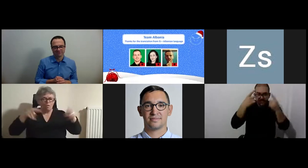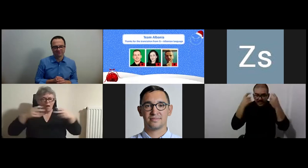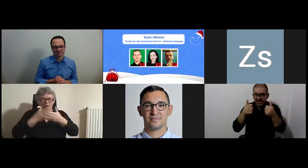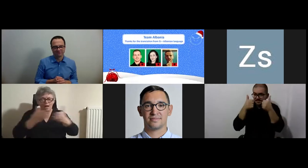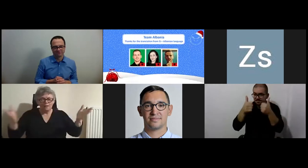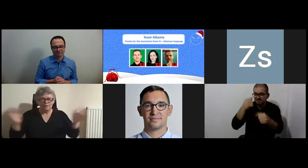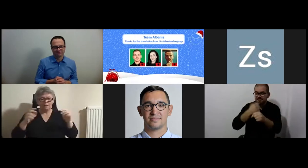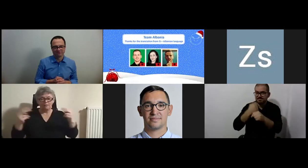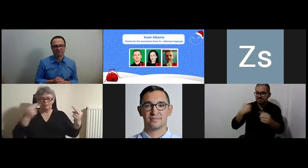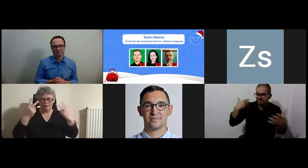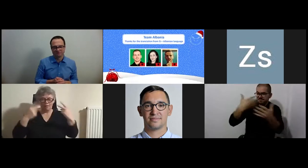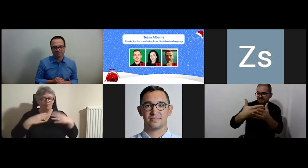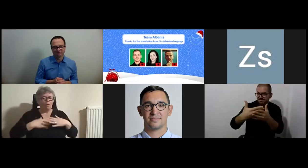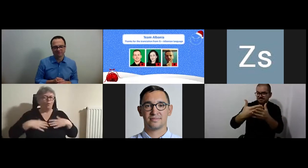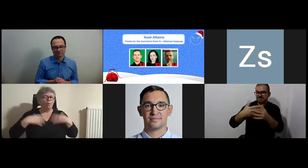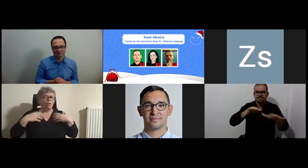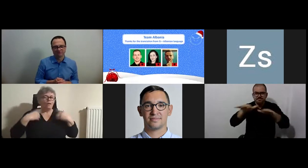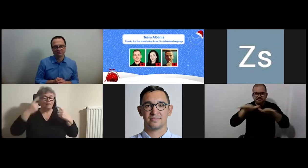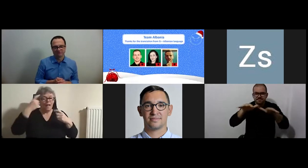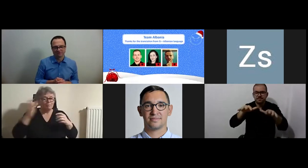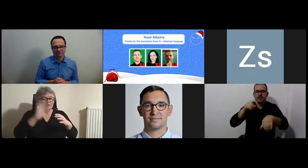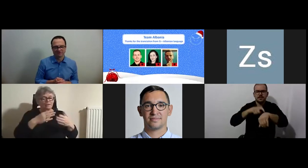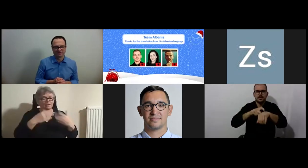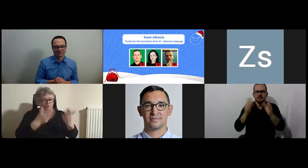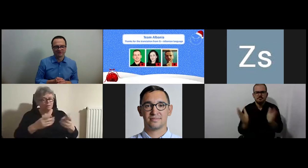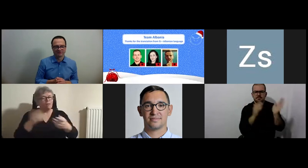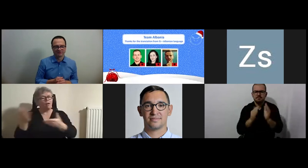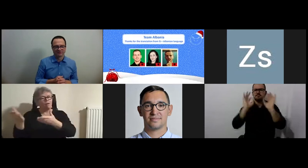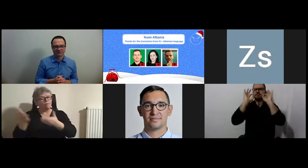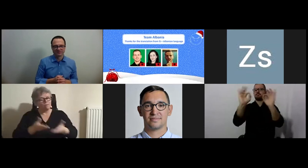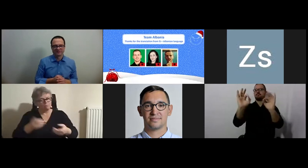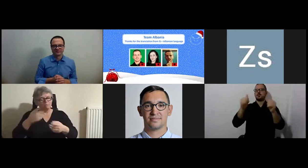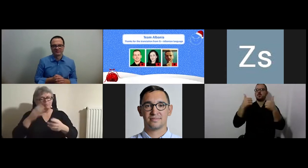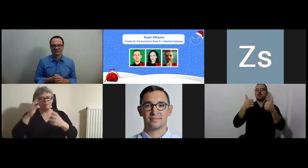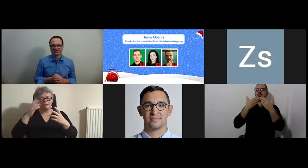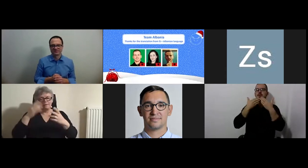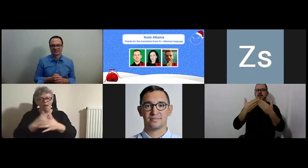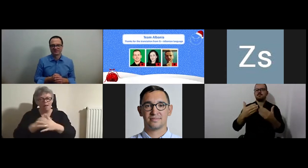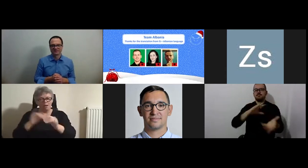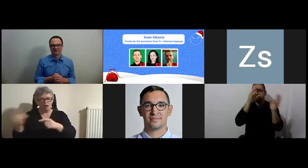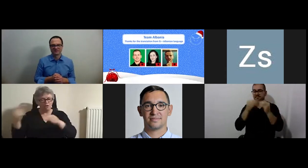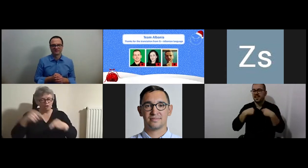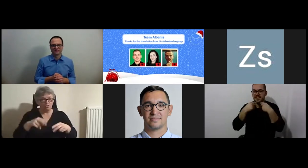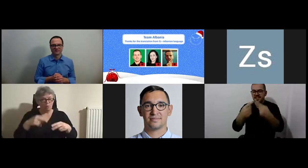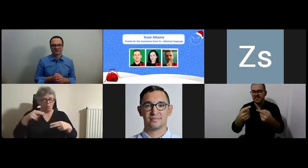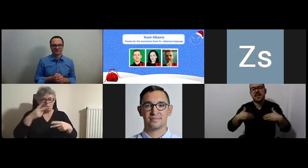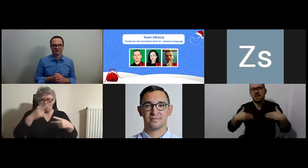contact. So thank you, Dami, for asking me to interpret these